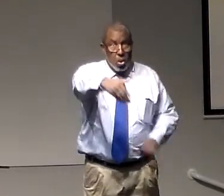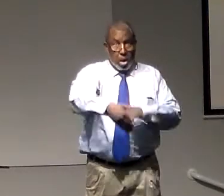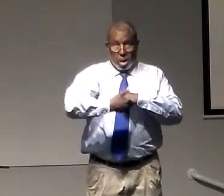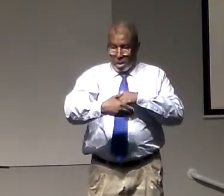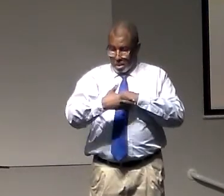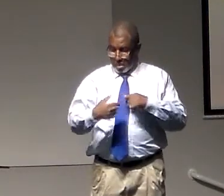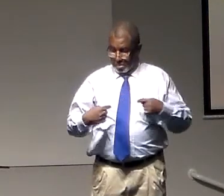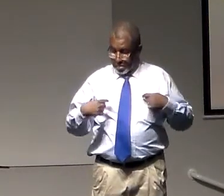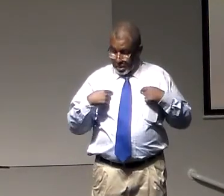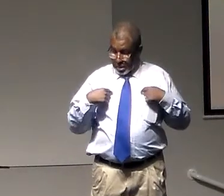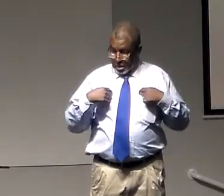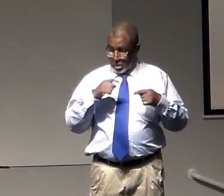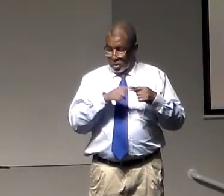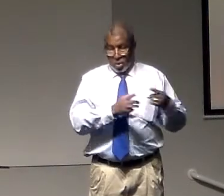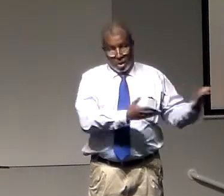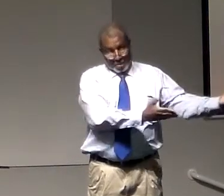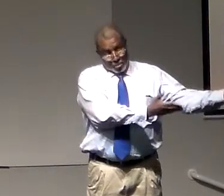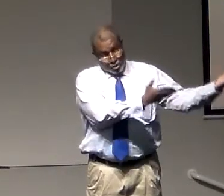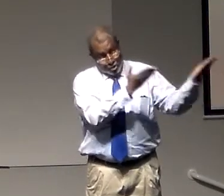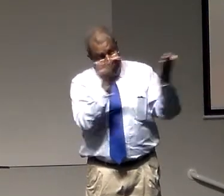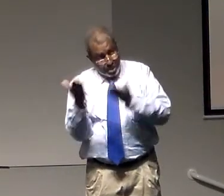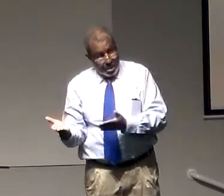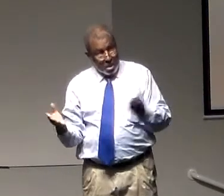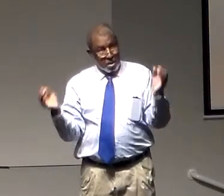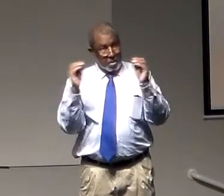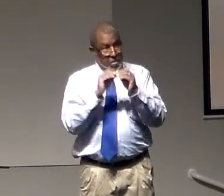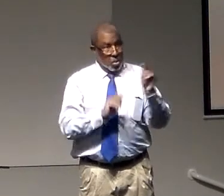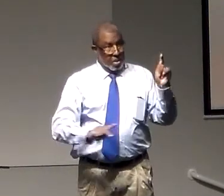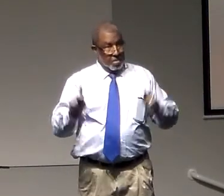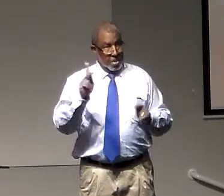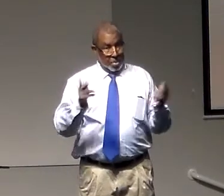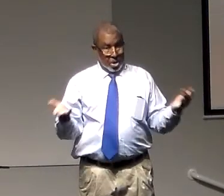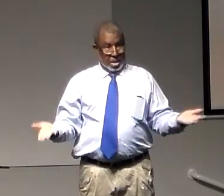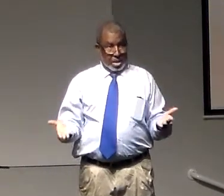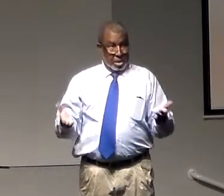will you help me to bring more people